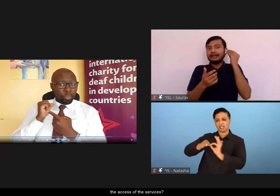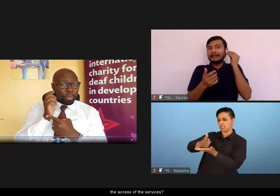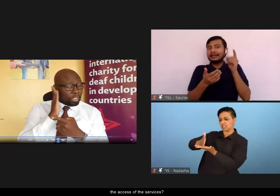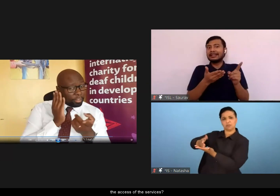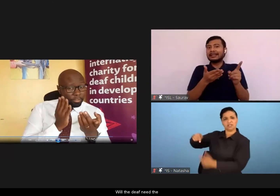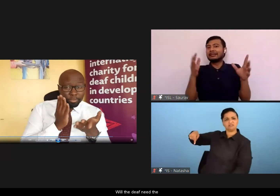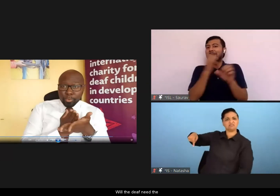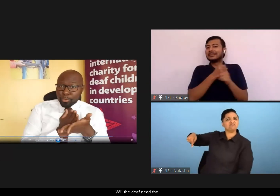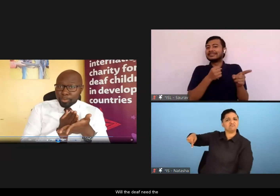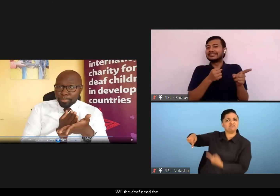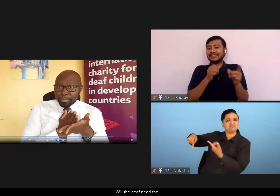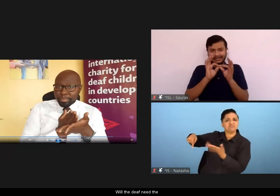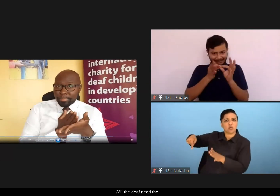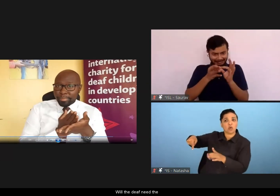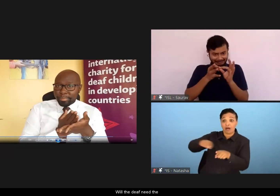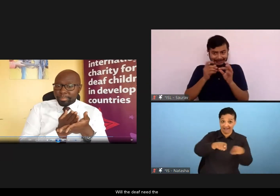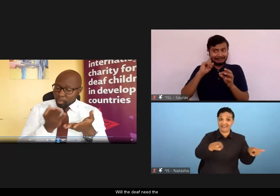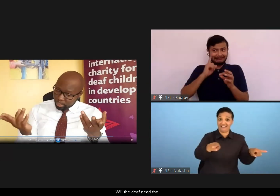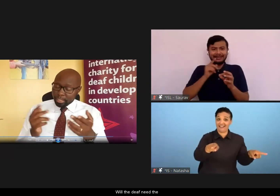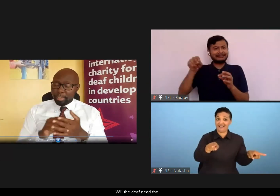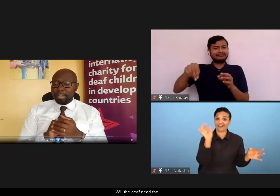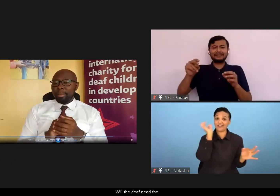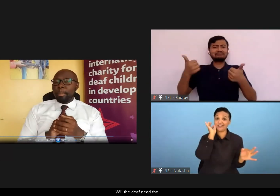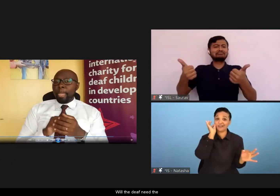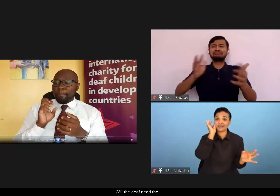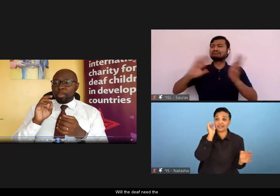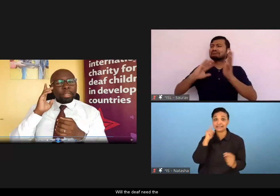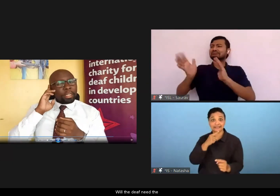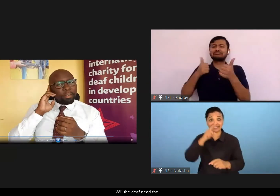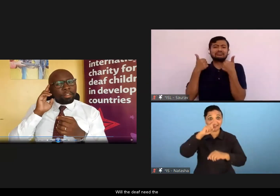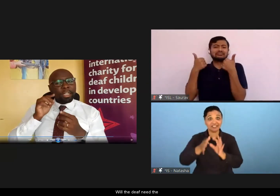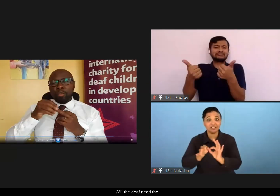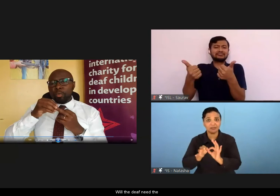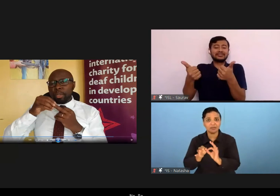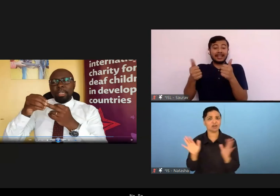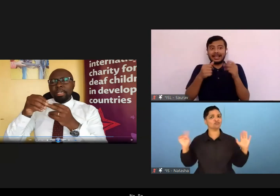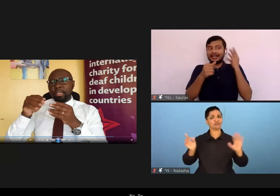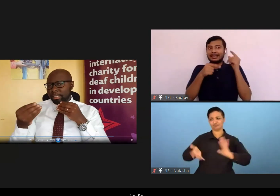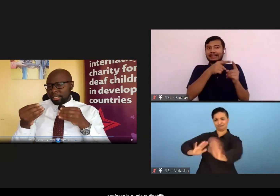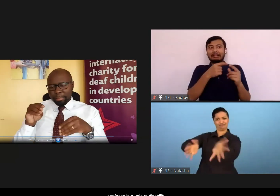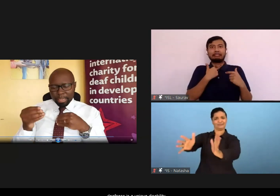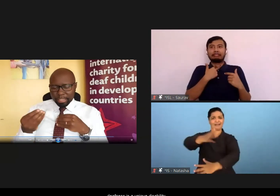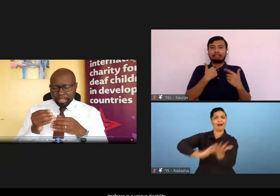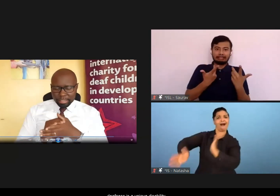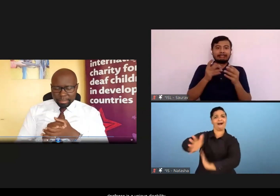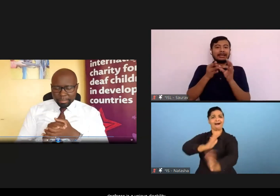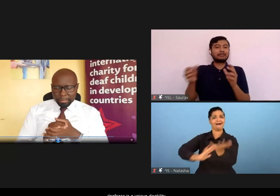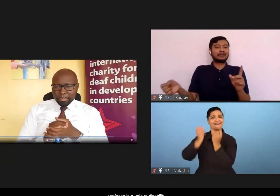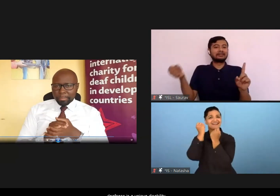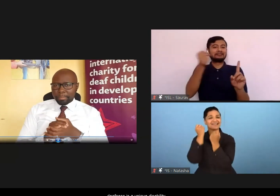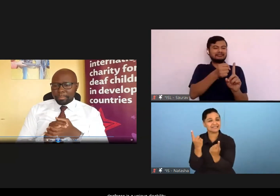hearing person, yeah? Will the deaf need the interpretation services? No. So deafness is a